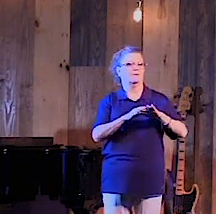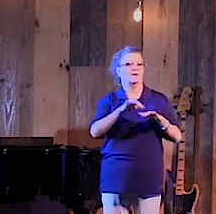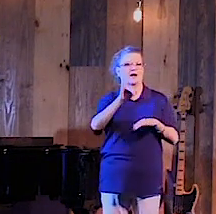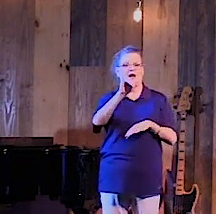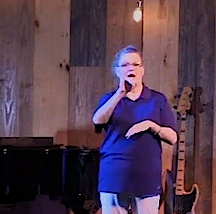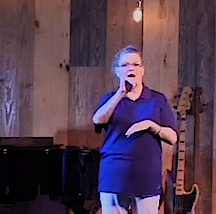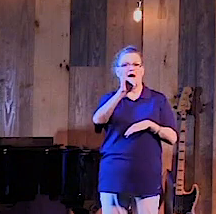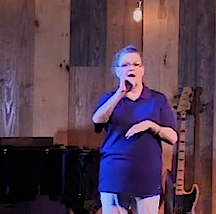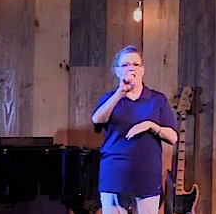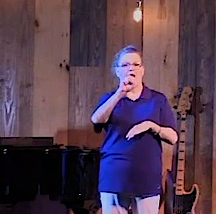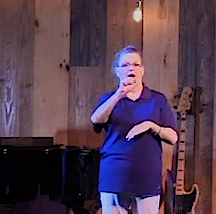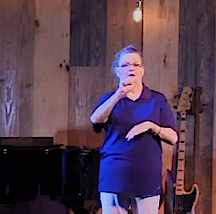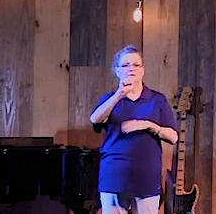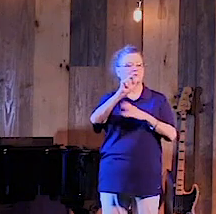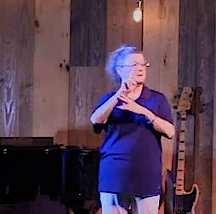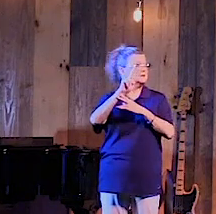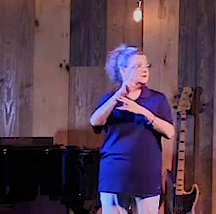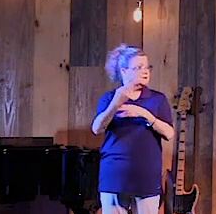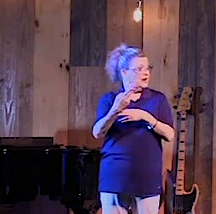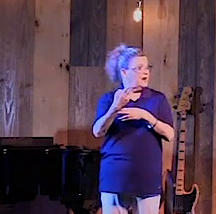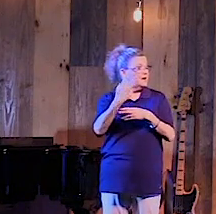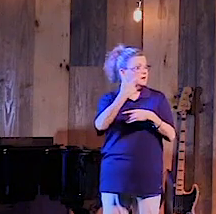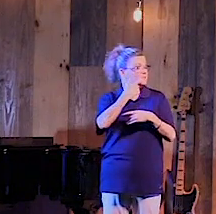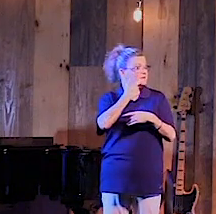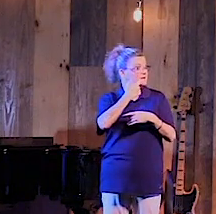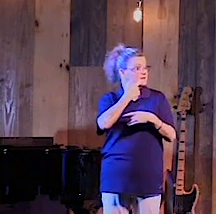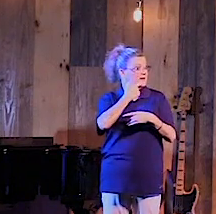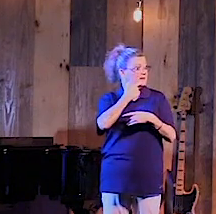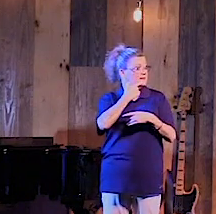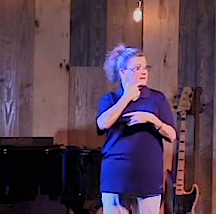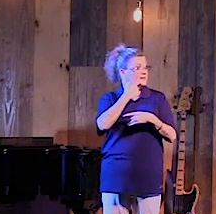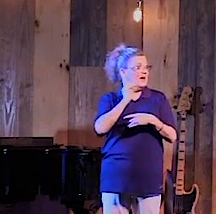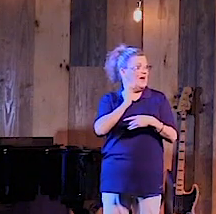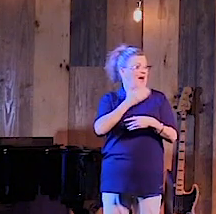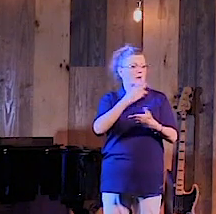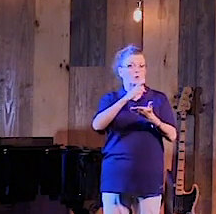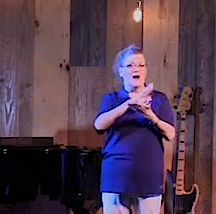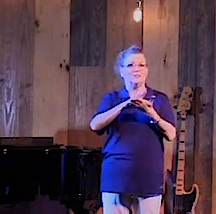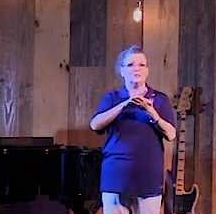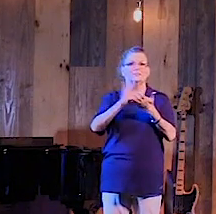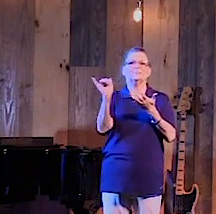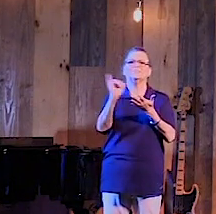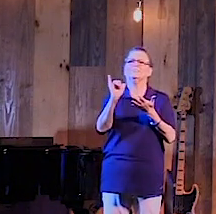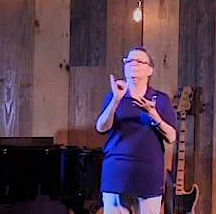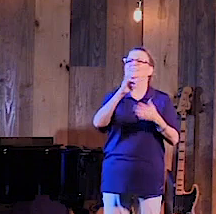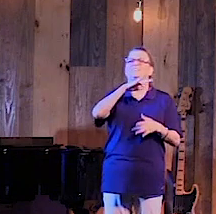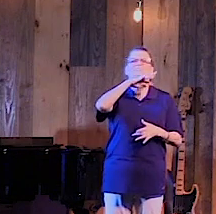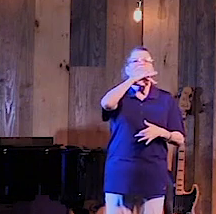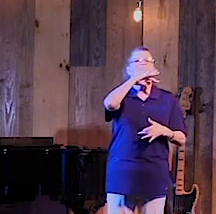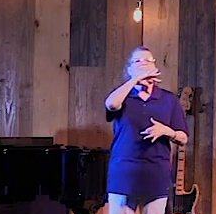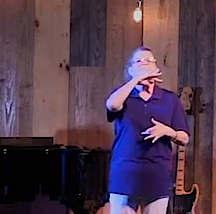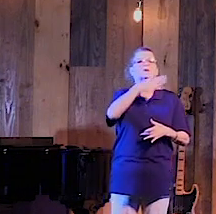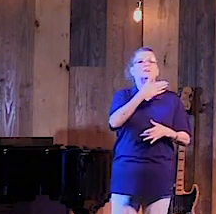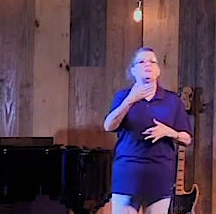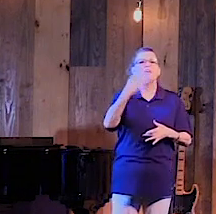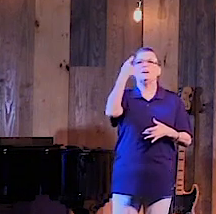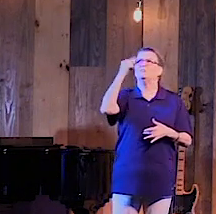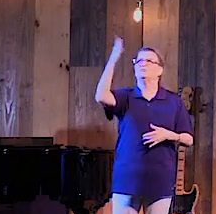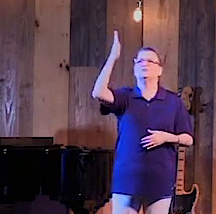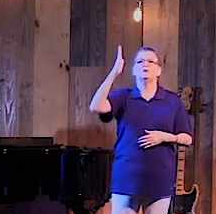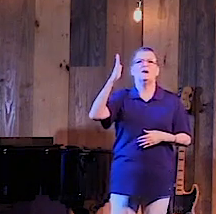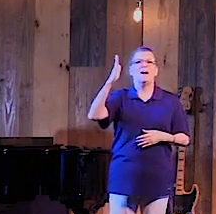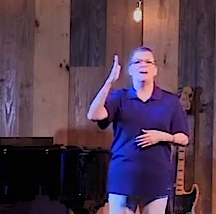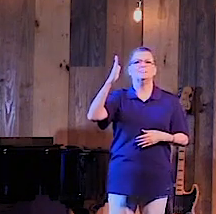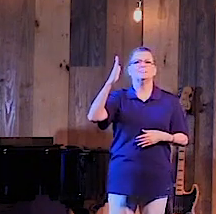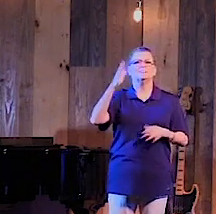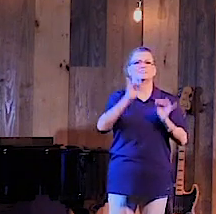our righteousness is like filthy rags to God. You see, religion and good deeds are like